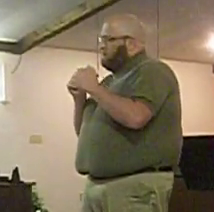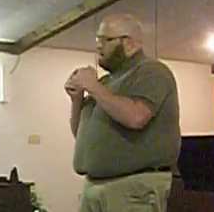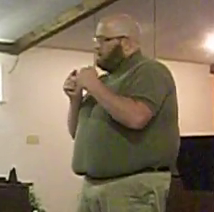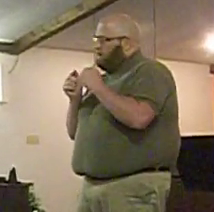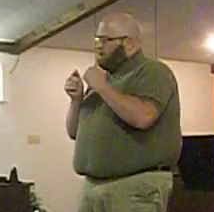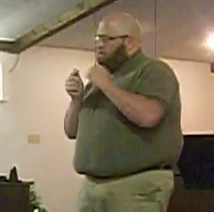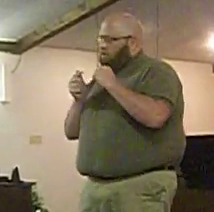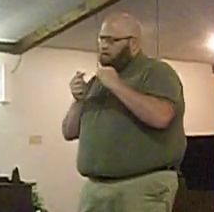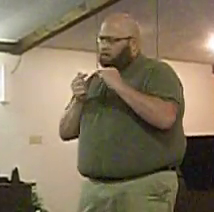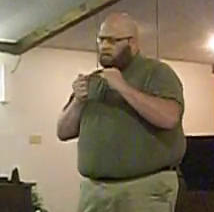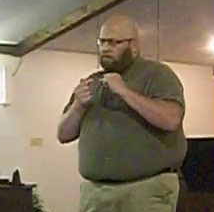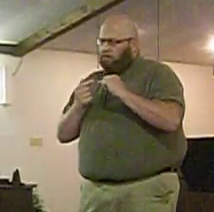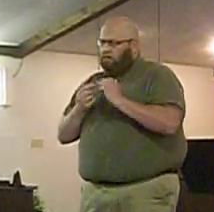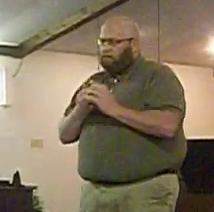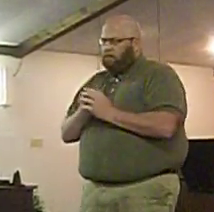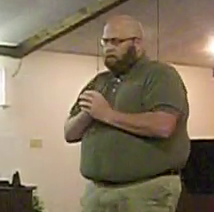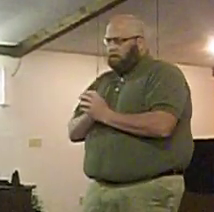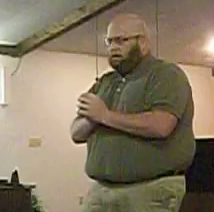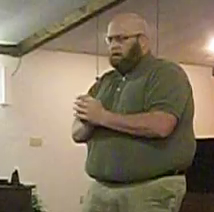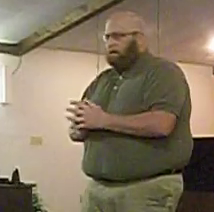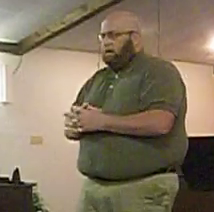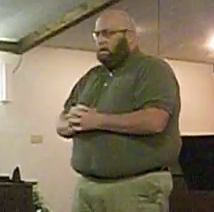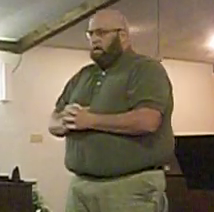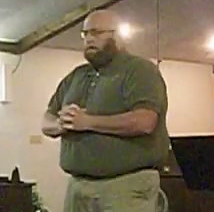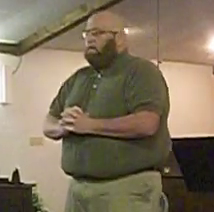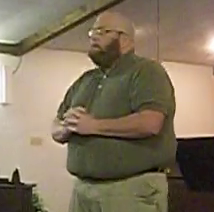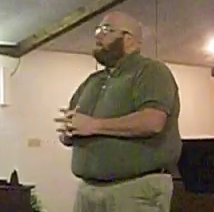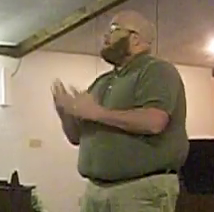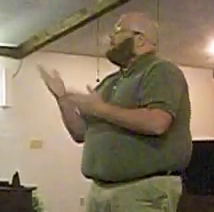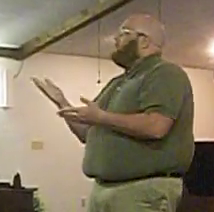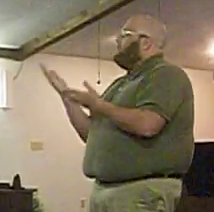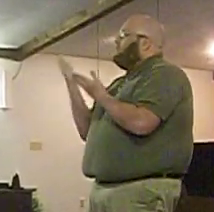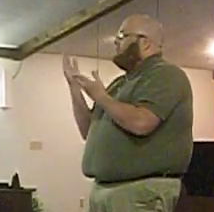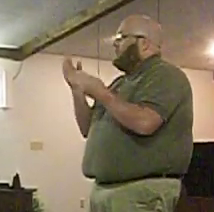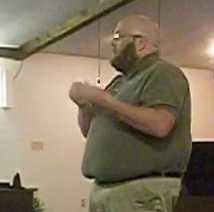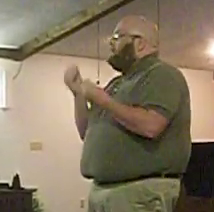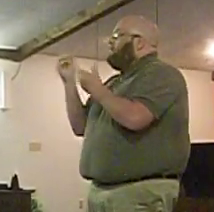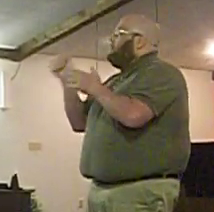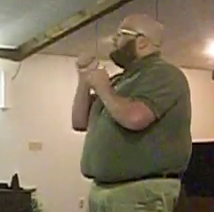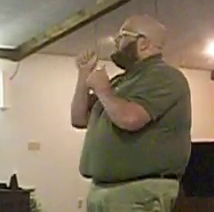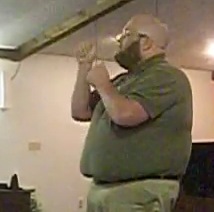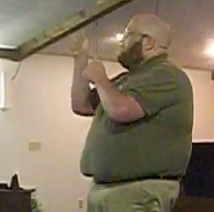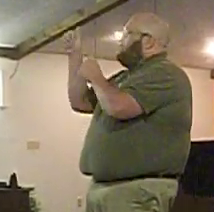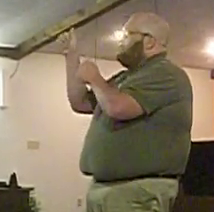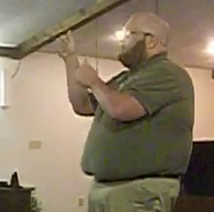he gave me care,